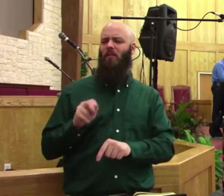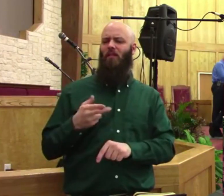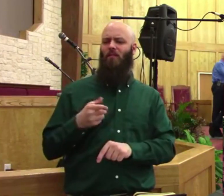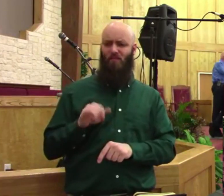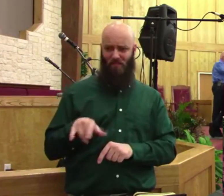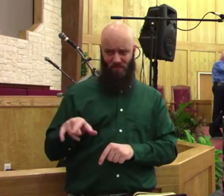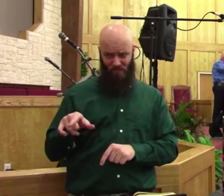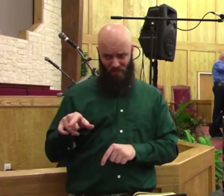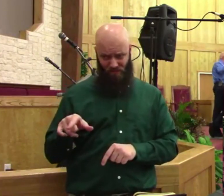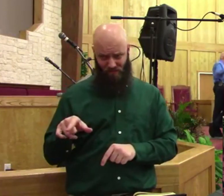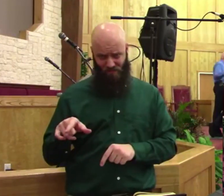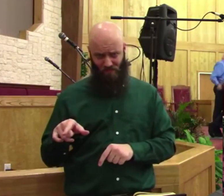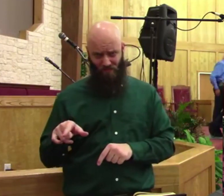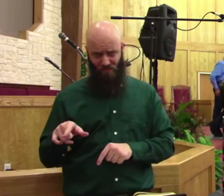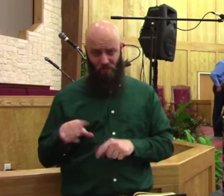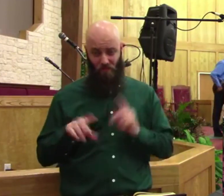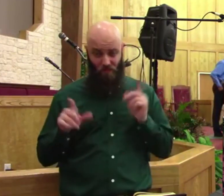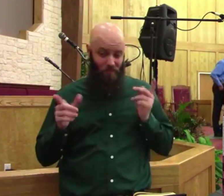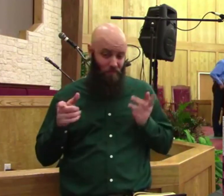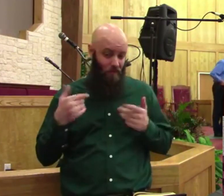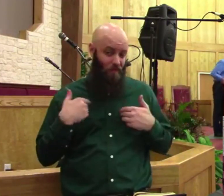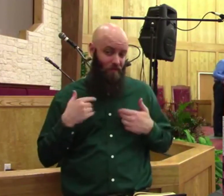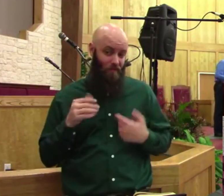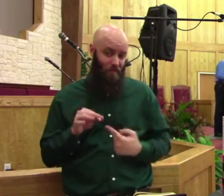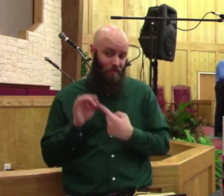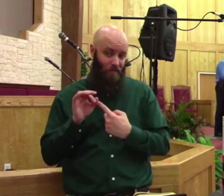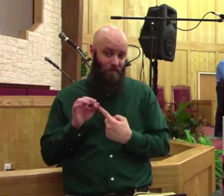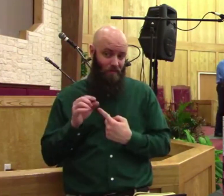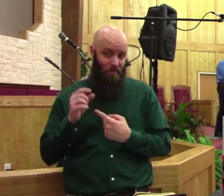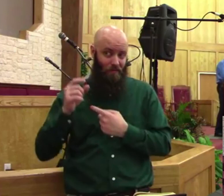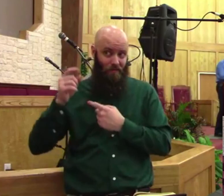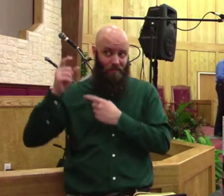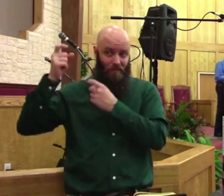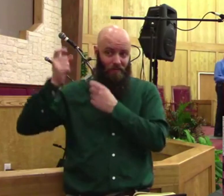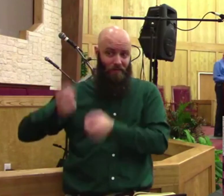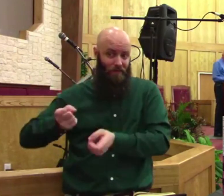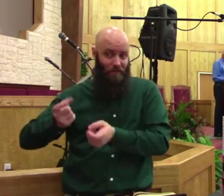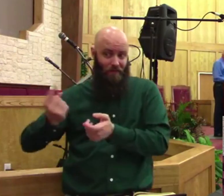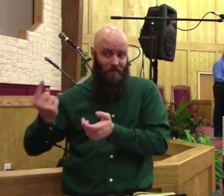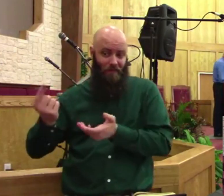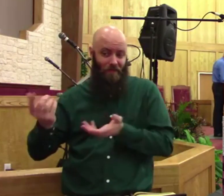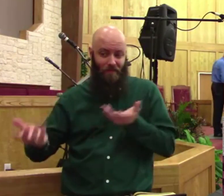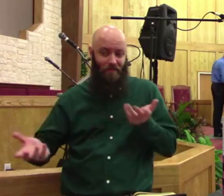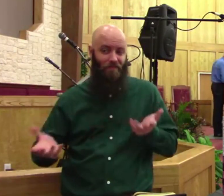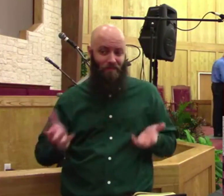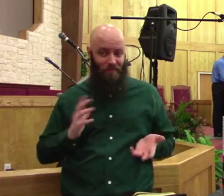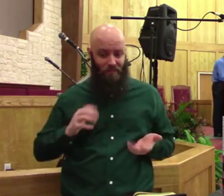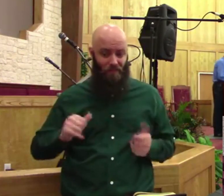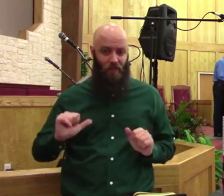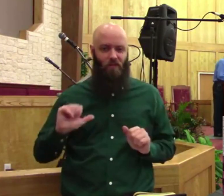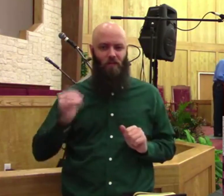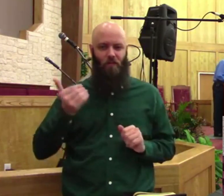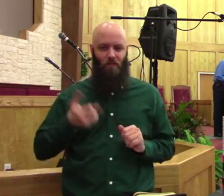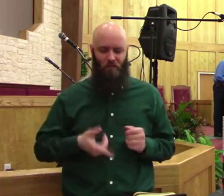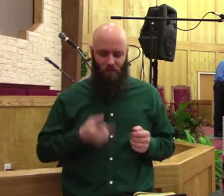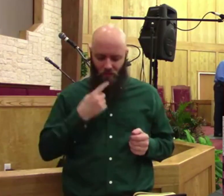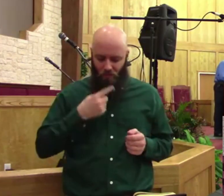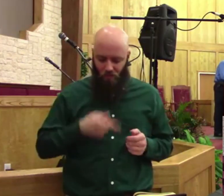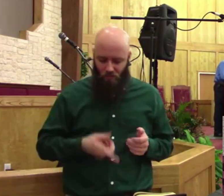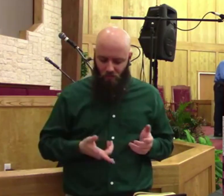But apparently I hear you have a gift, so let's try it. You have ability, verse 16 says, to solve